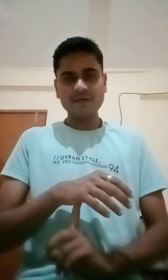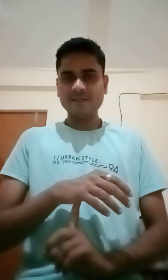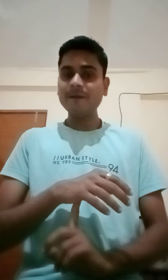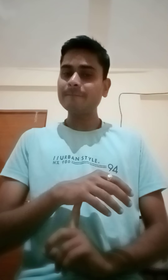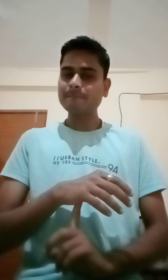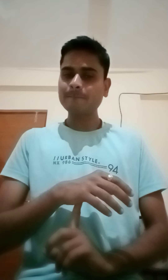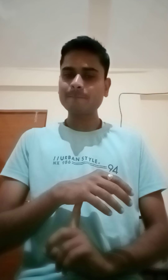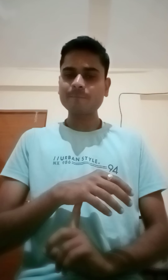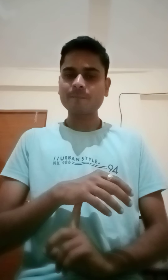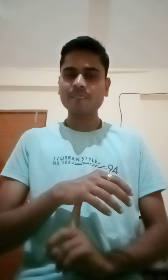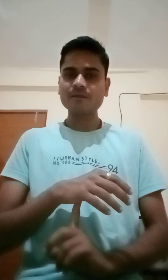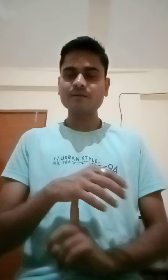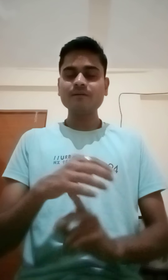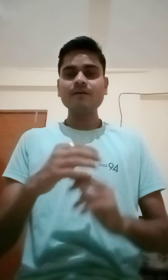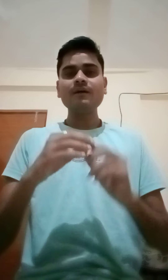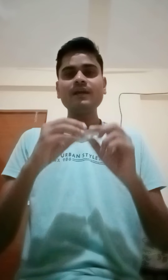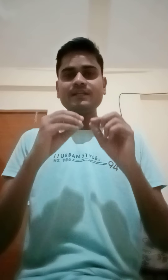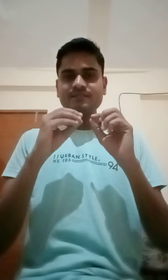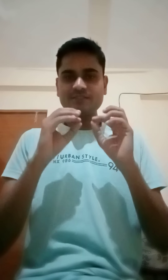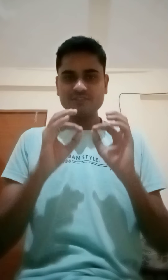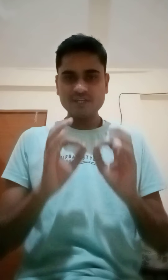Kapania. Its shape,